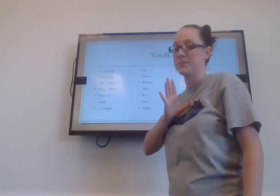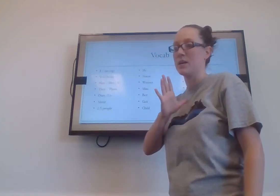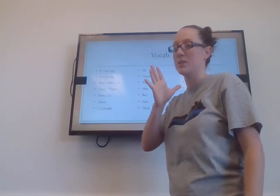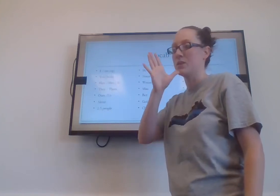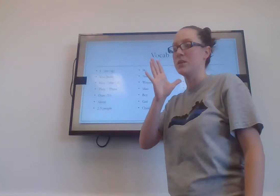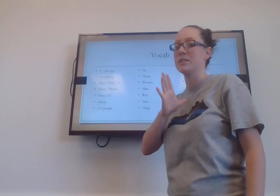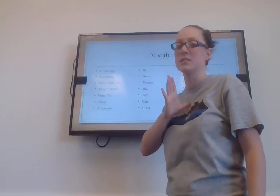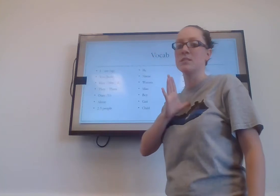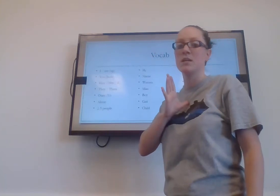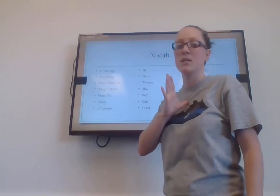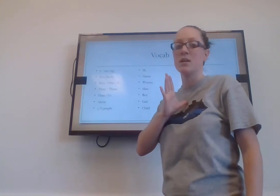Now there is